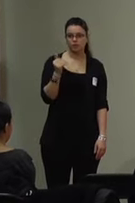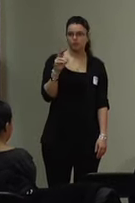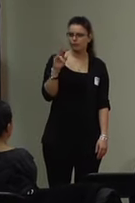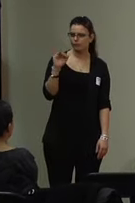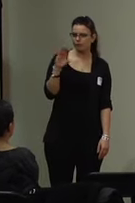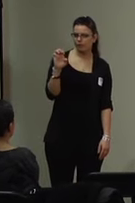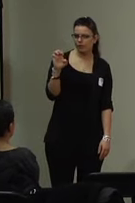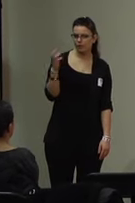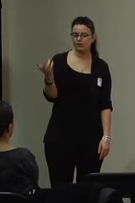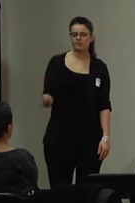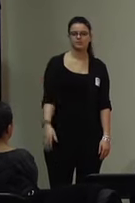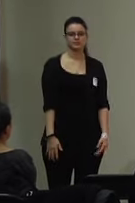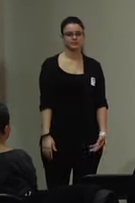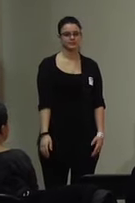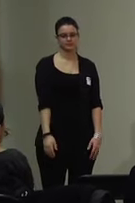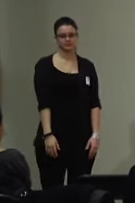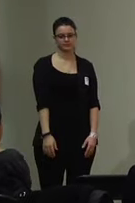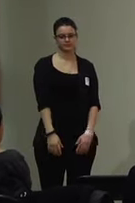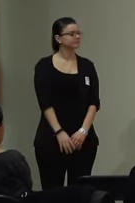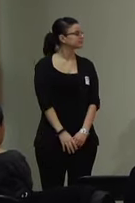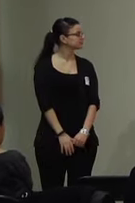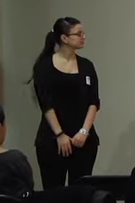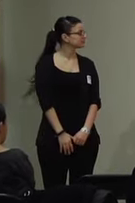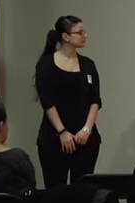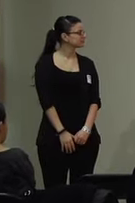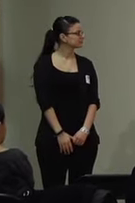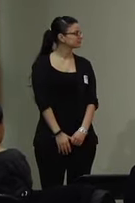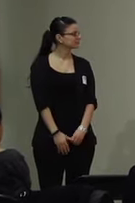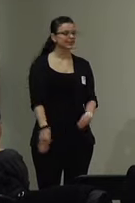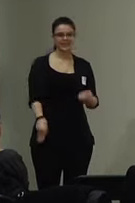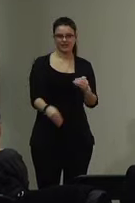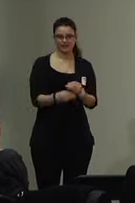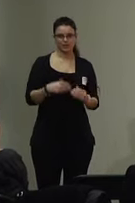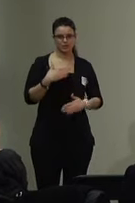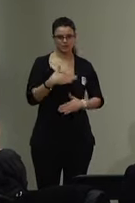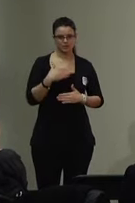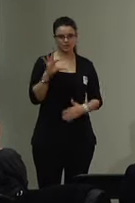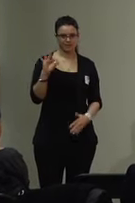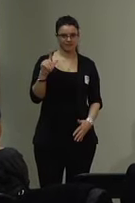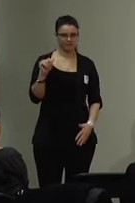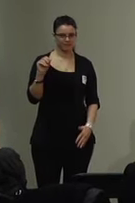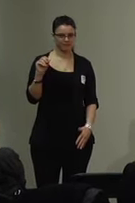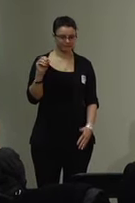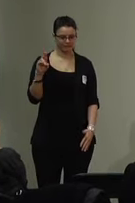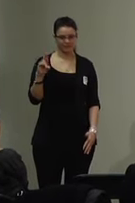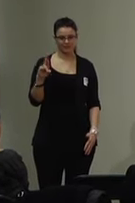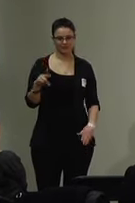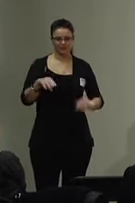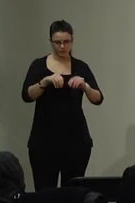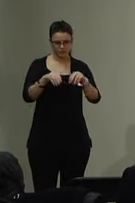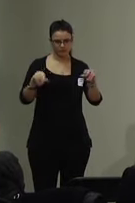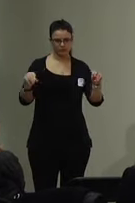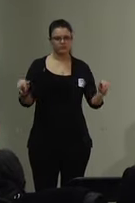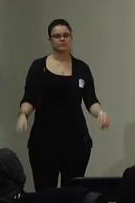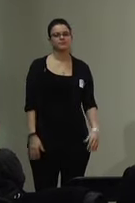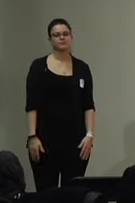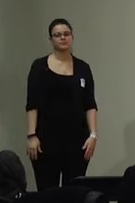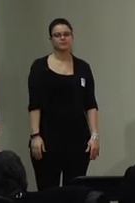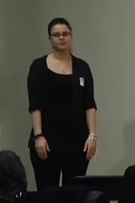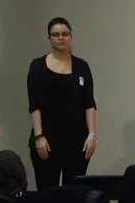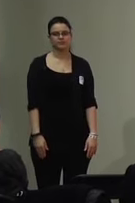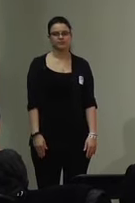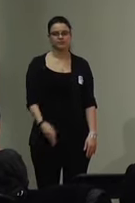or quinoa or kamut or millet, and it just adds a lot of nice flavor. You can add some fresh herbs in there with parsley and other things, and it makes a great meal that's really